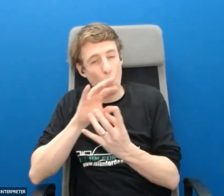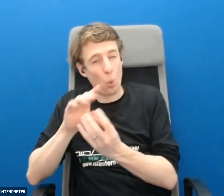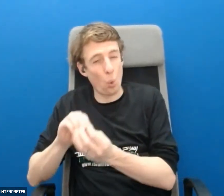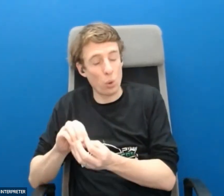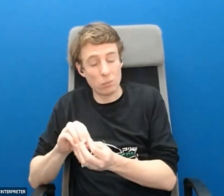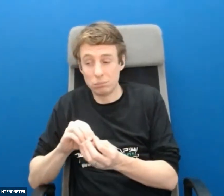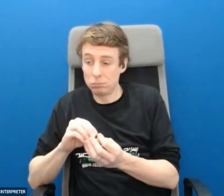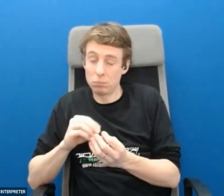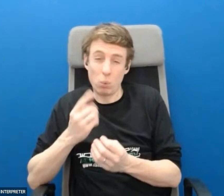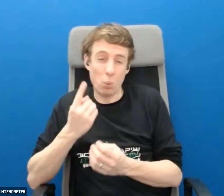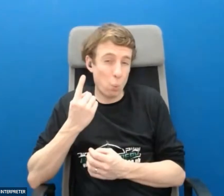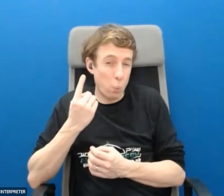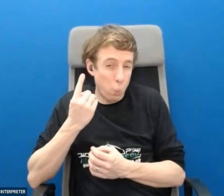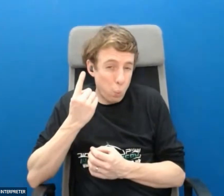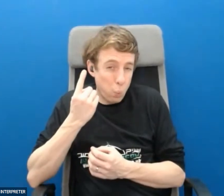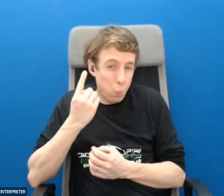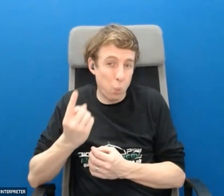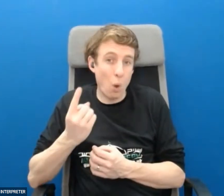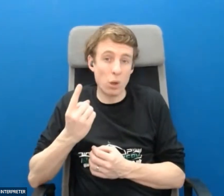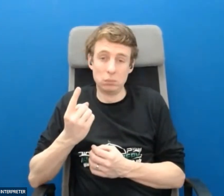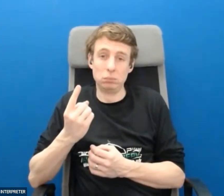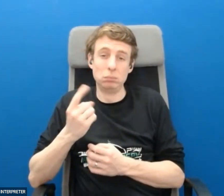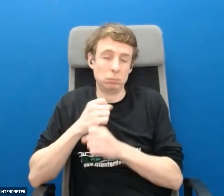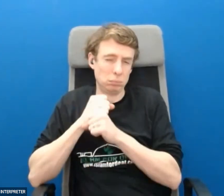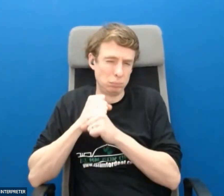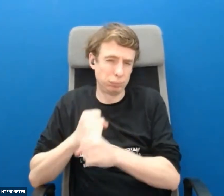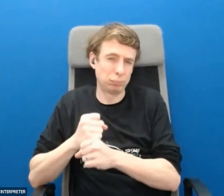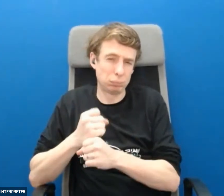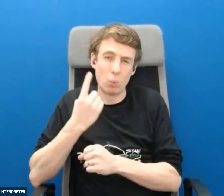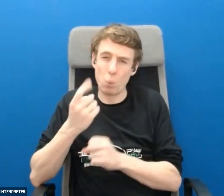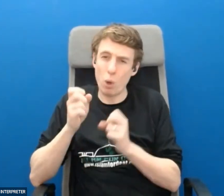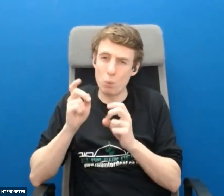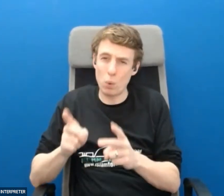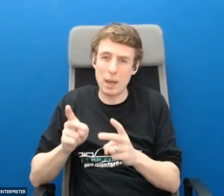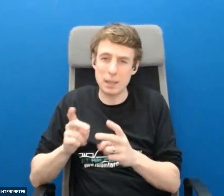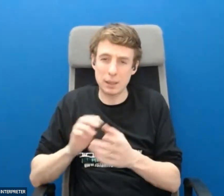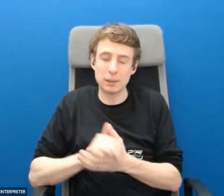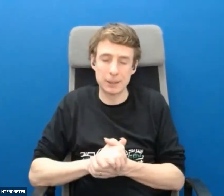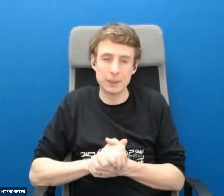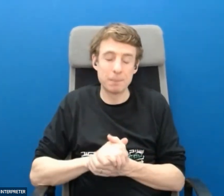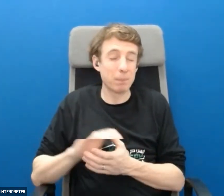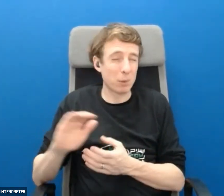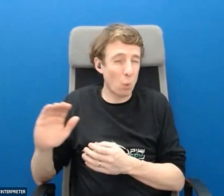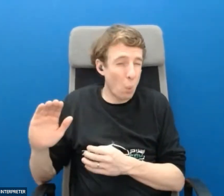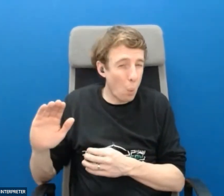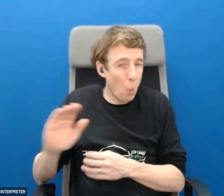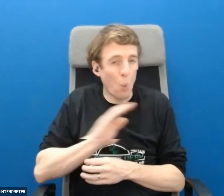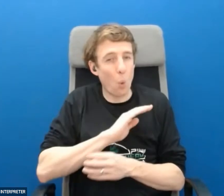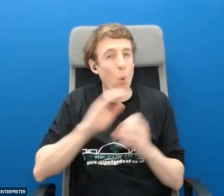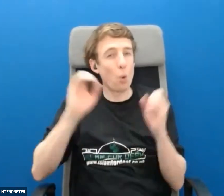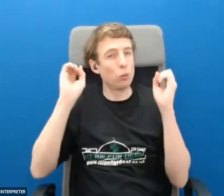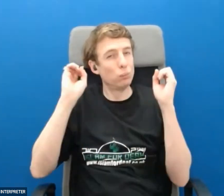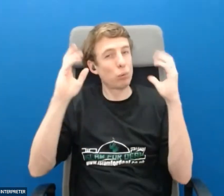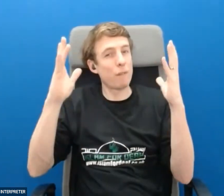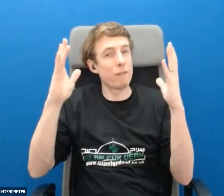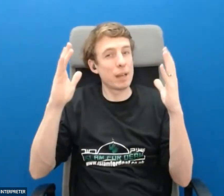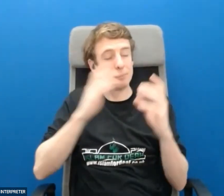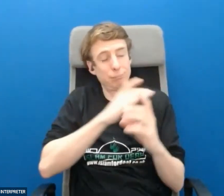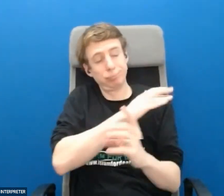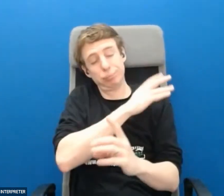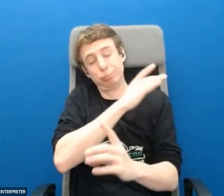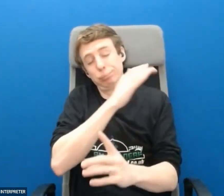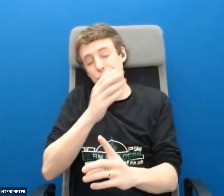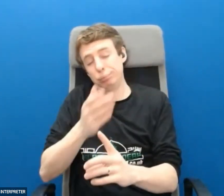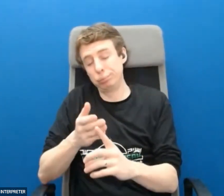they called to the oneness of Allah the Most High. And this is as Allah the Most High said, that which means, and indeed, we sent